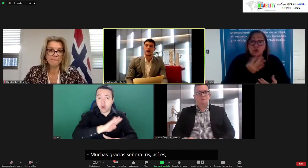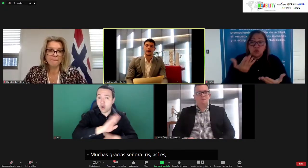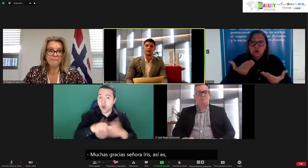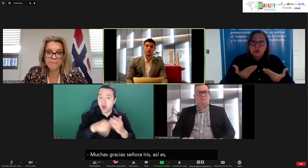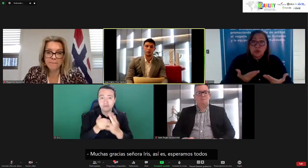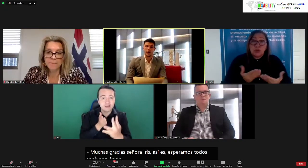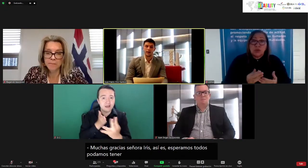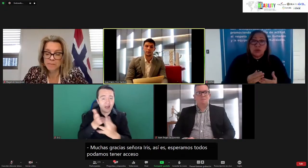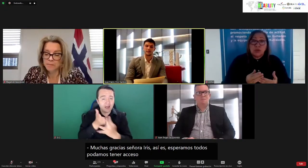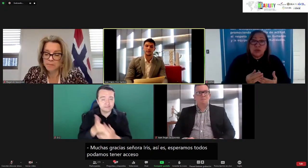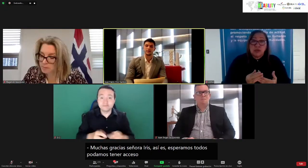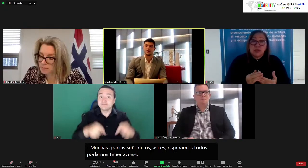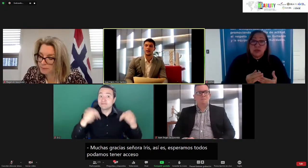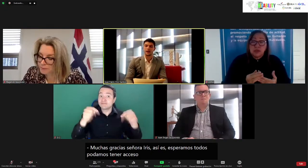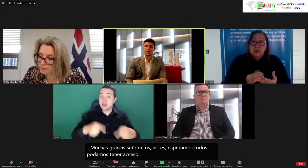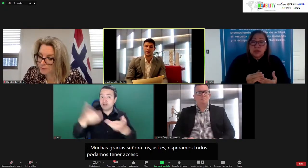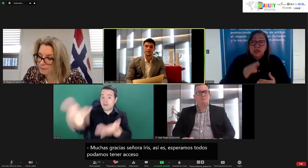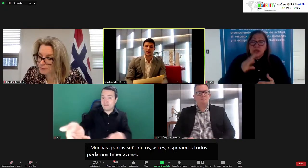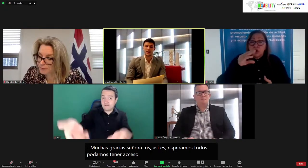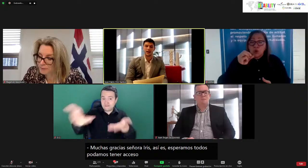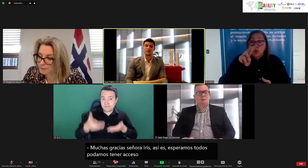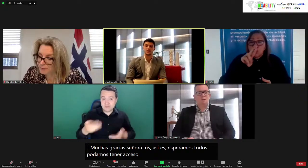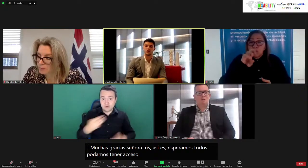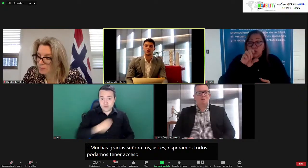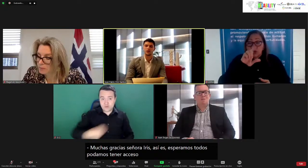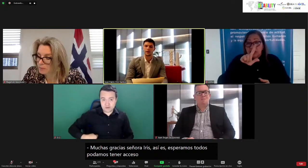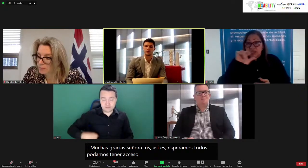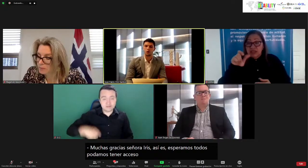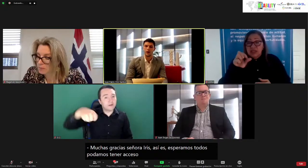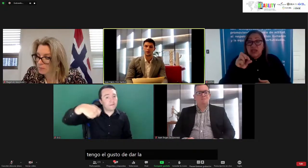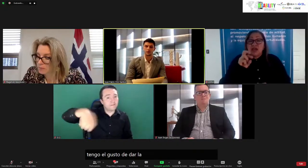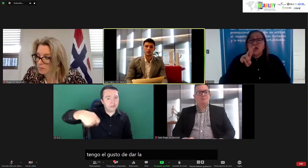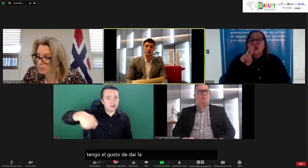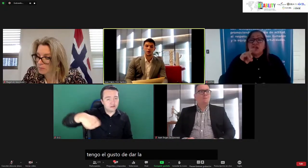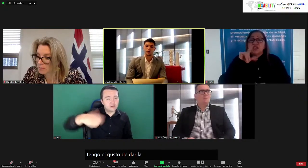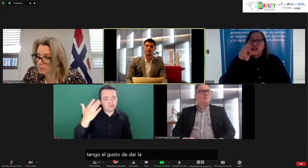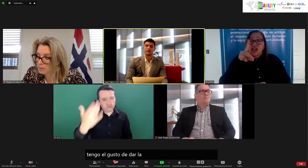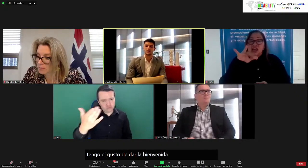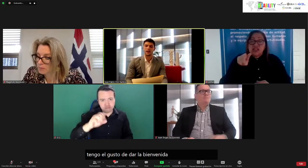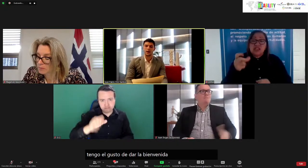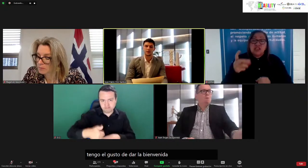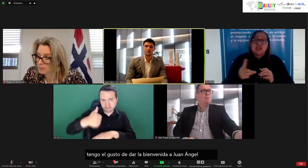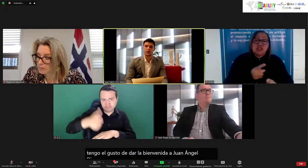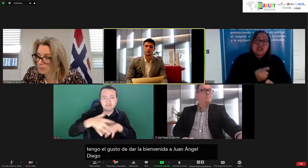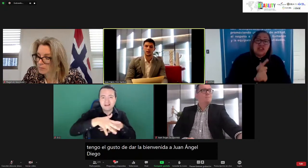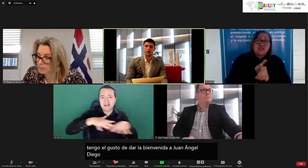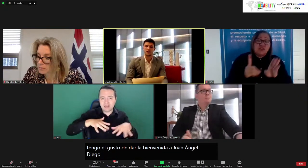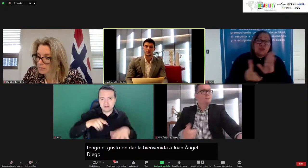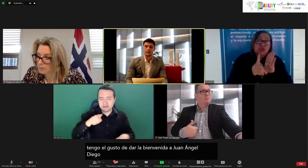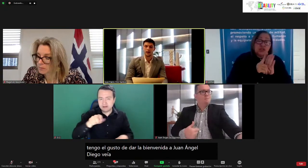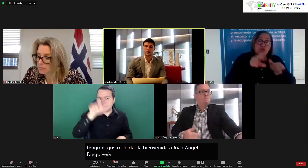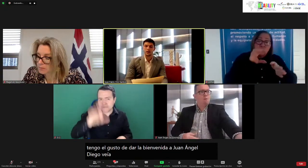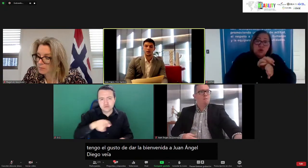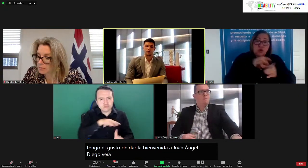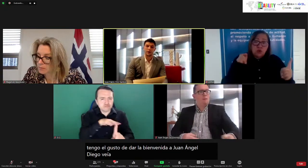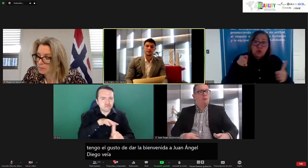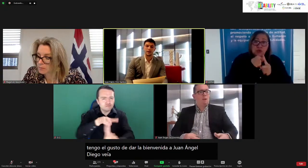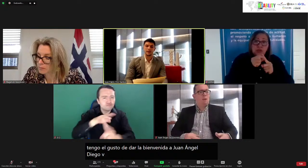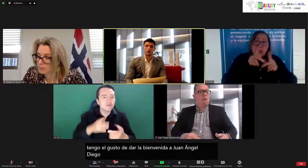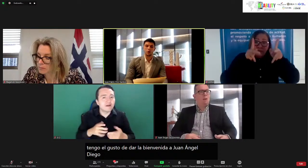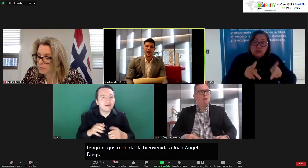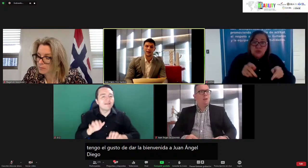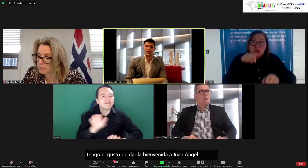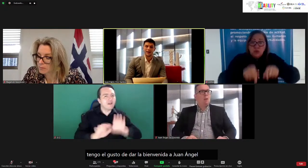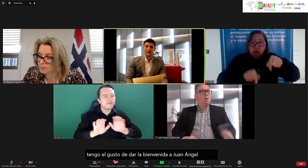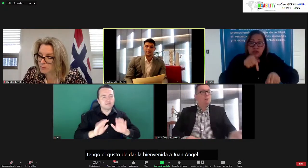pleased to introduce mr juan angel de gopalla president of the reality's defender